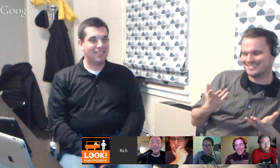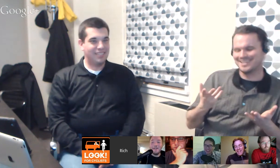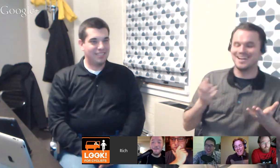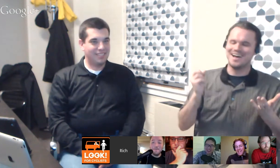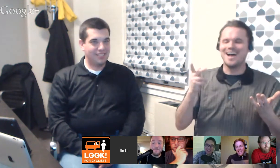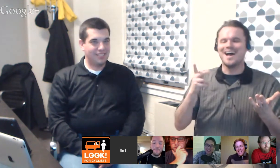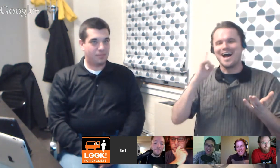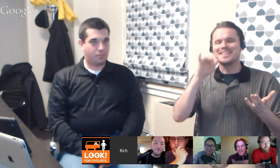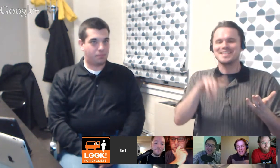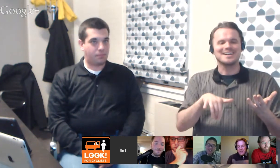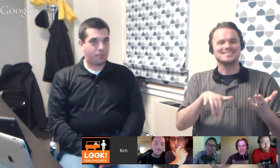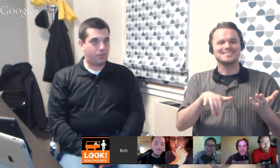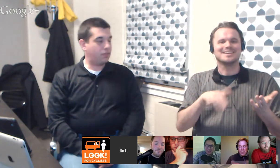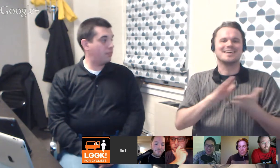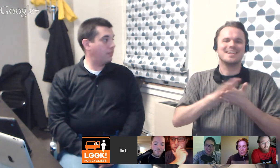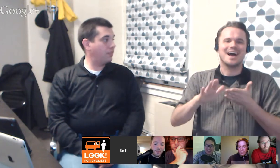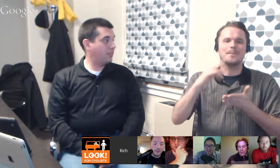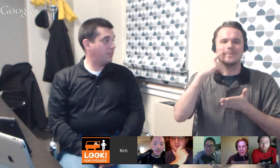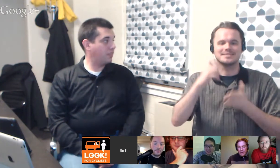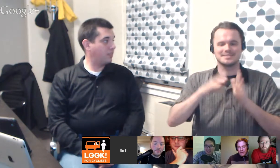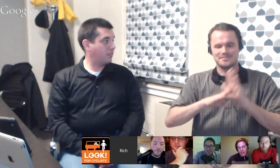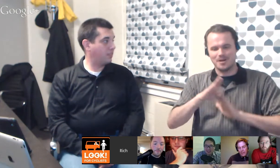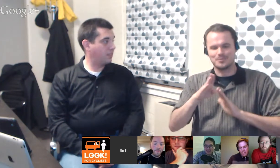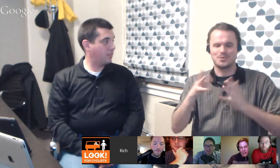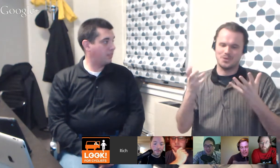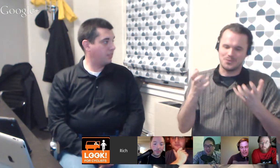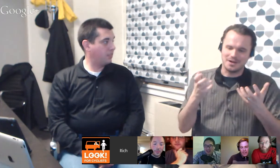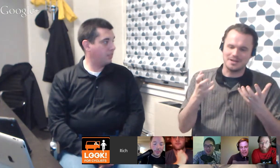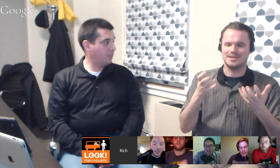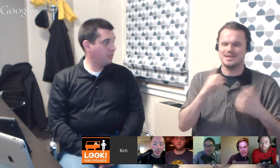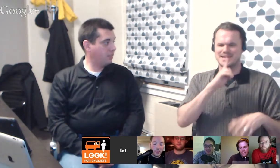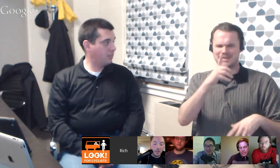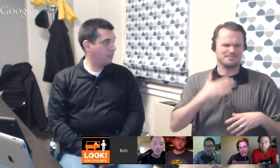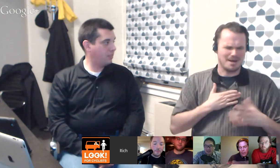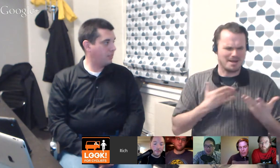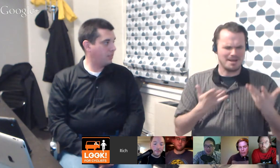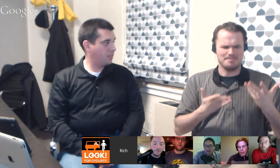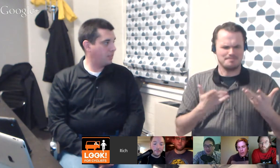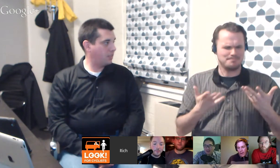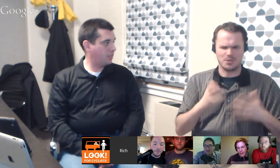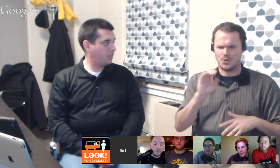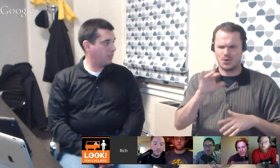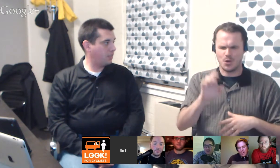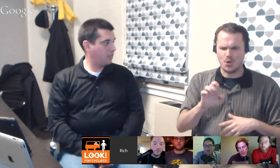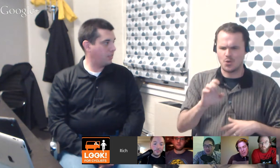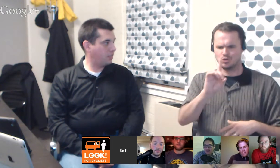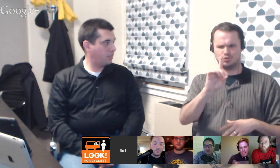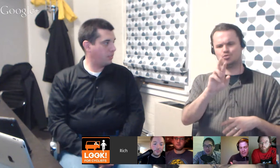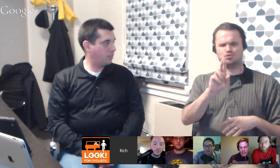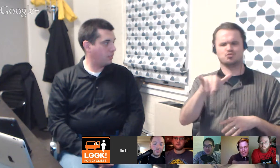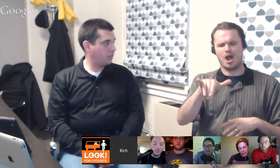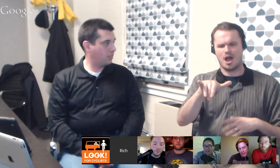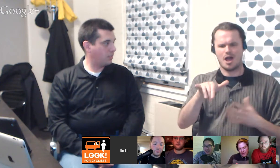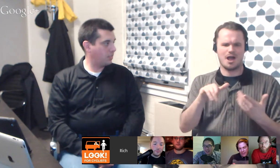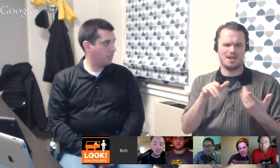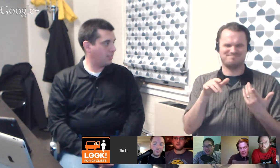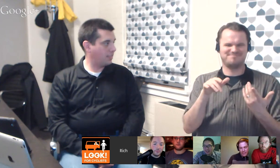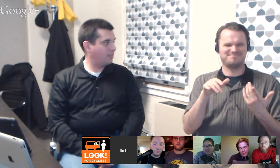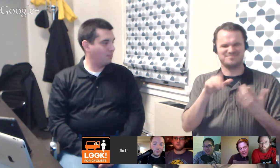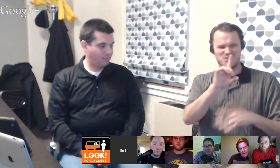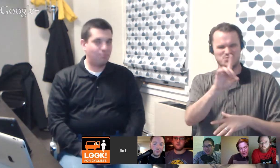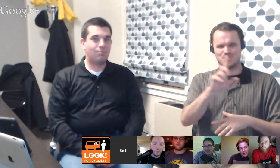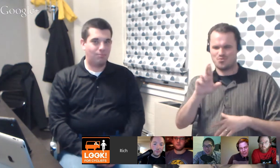I think it's nice because as developers we always ask, oh, is my code dry, or things like that. So it's kind